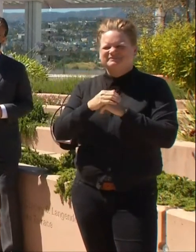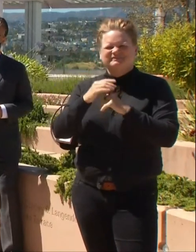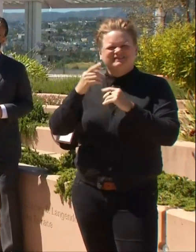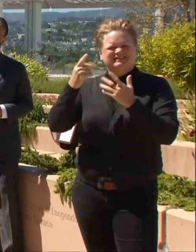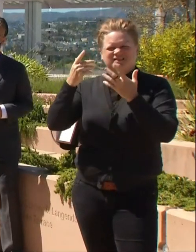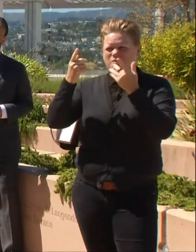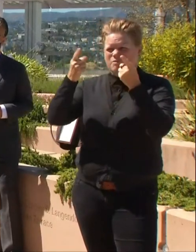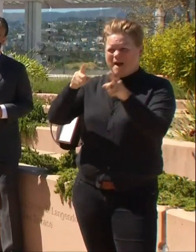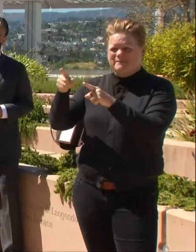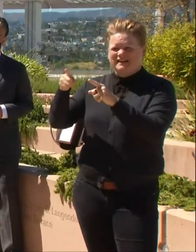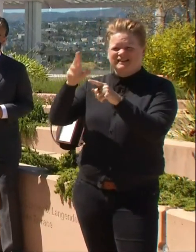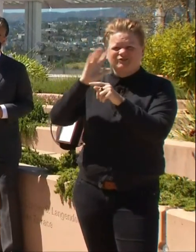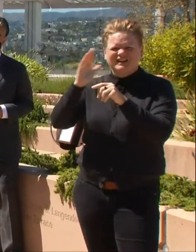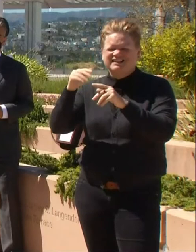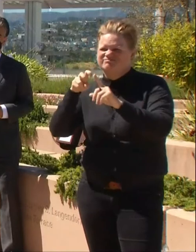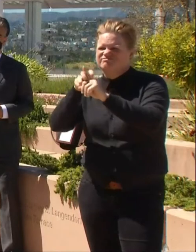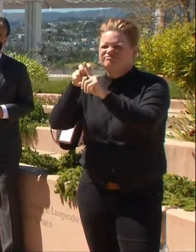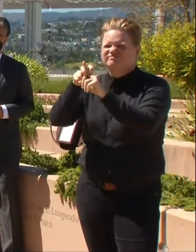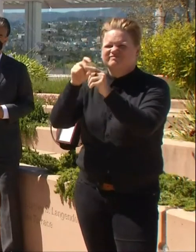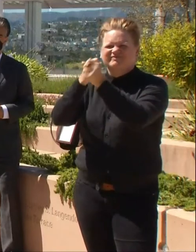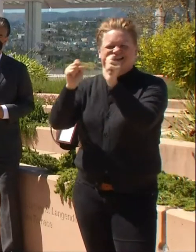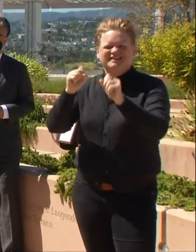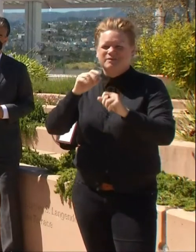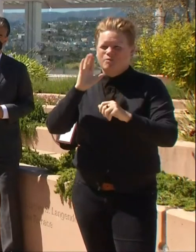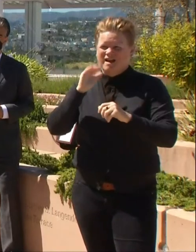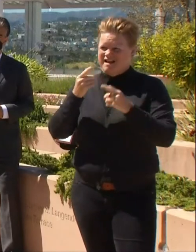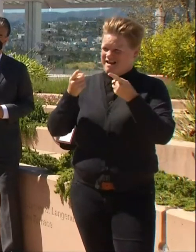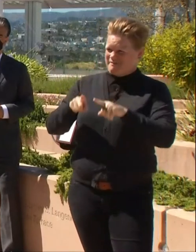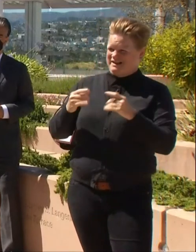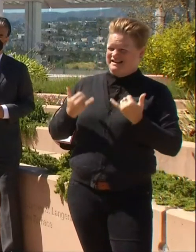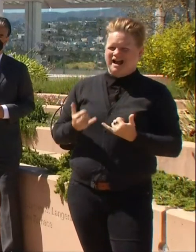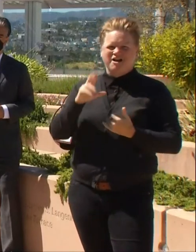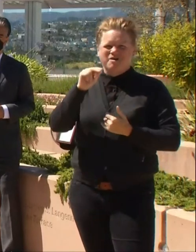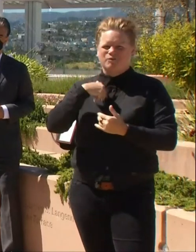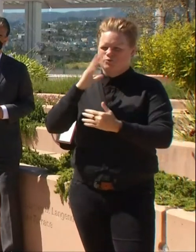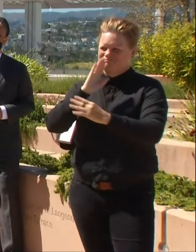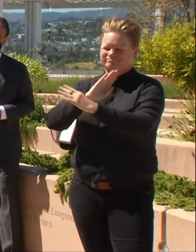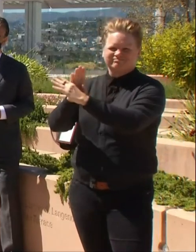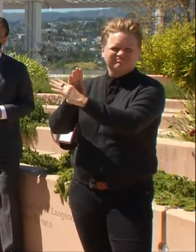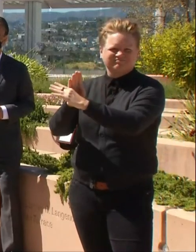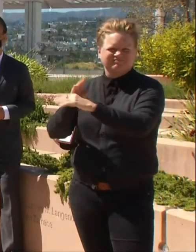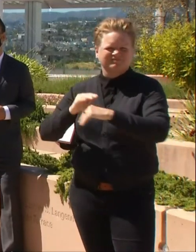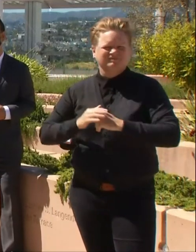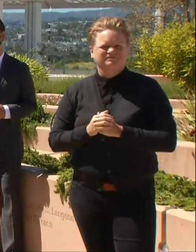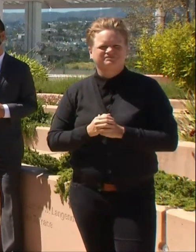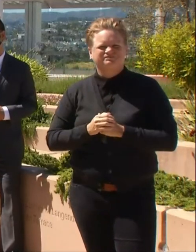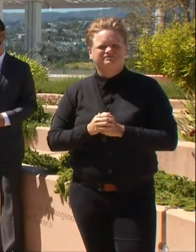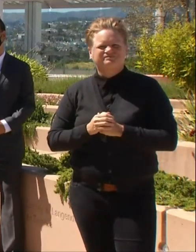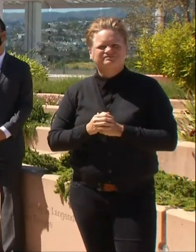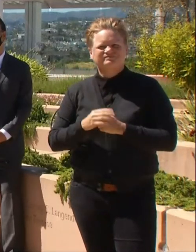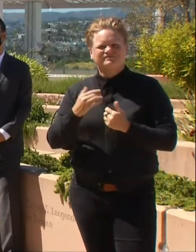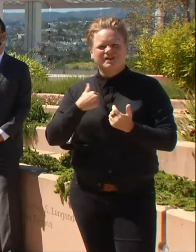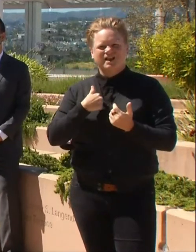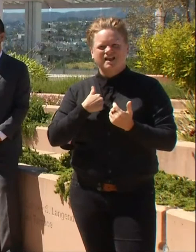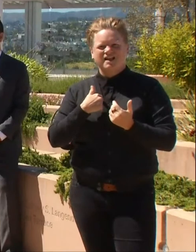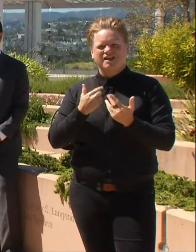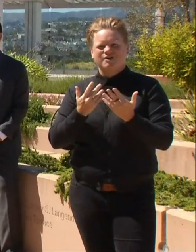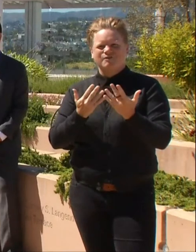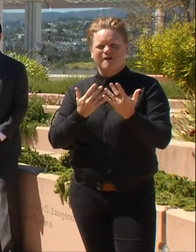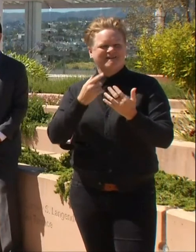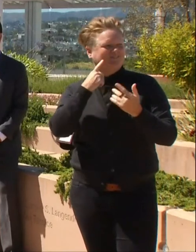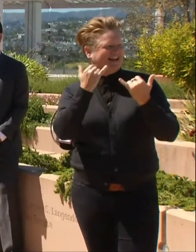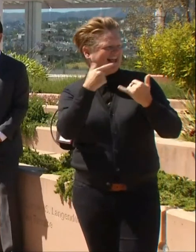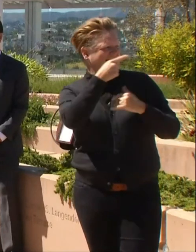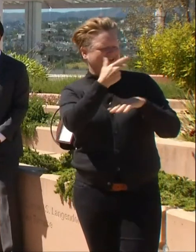I just want to end on a positive note here, which is that I'm going to wait for the sirens to pass.